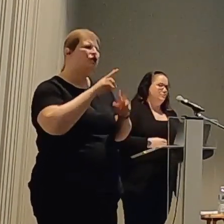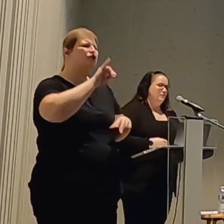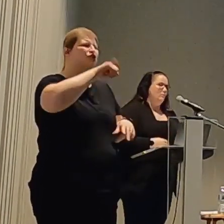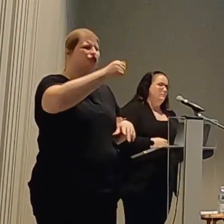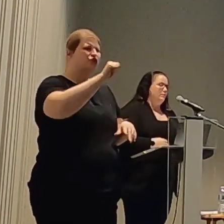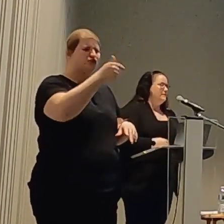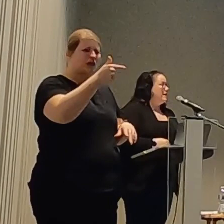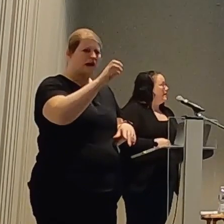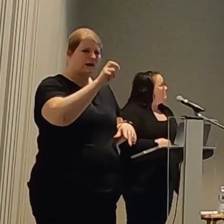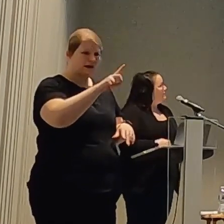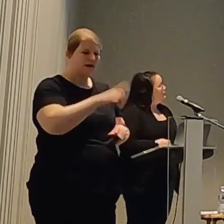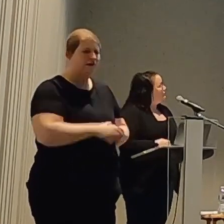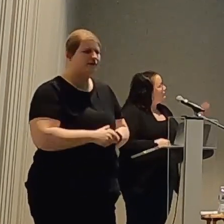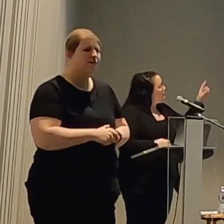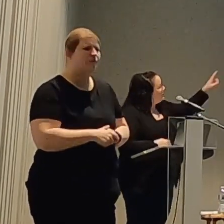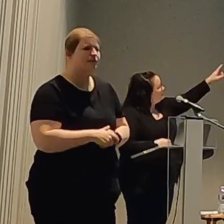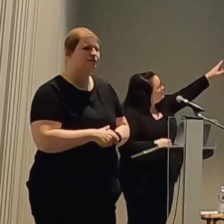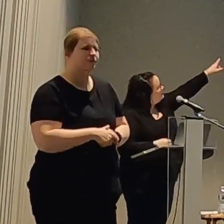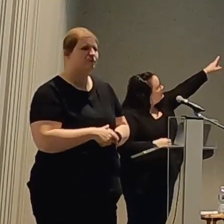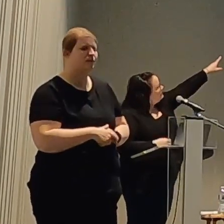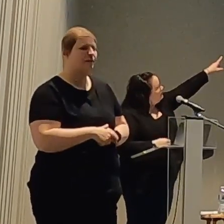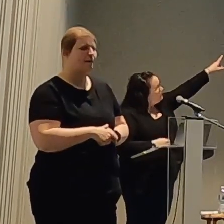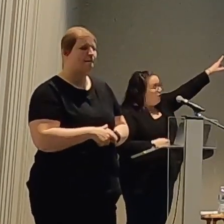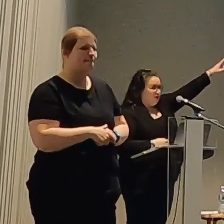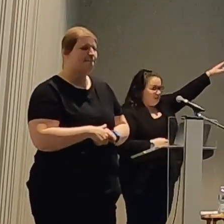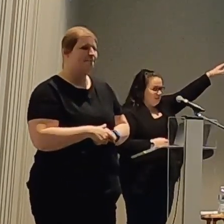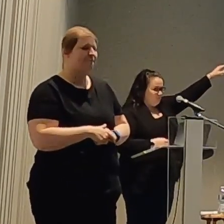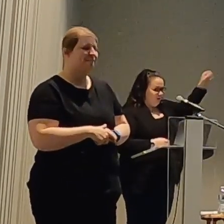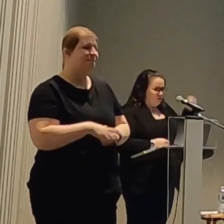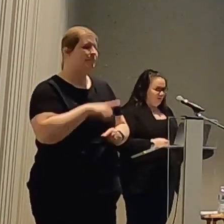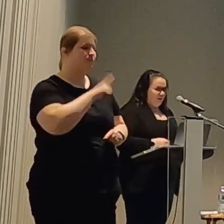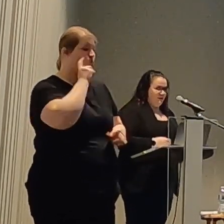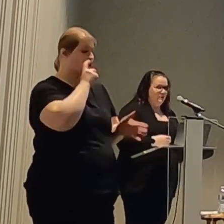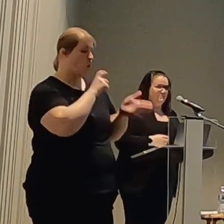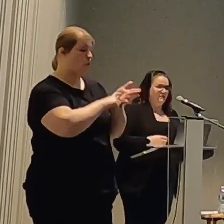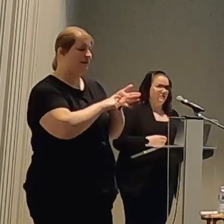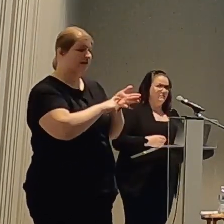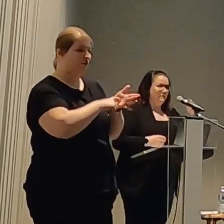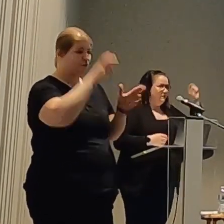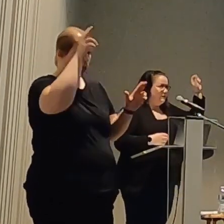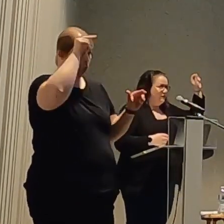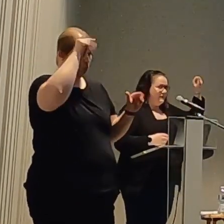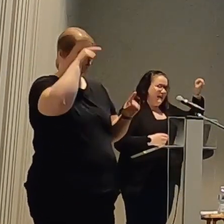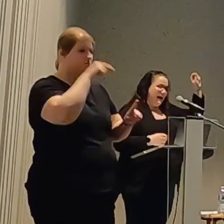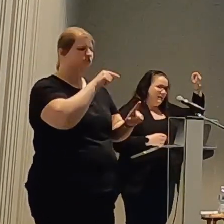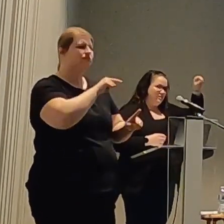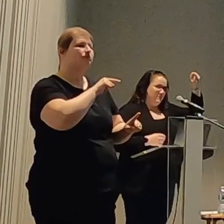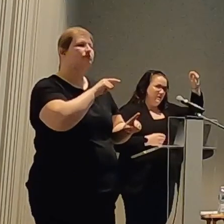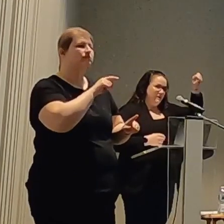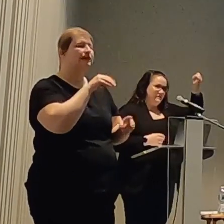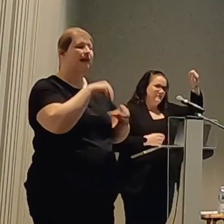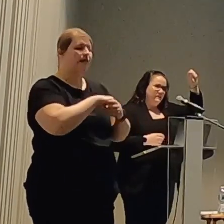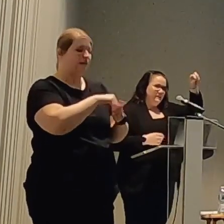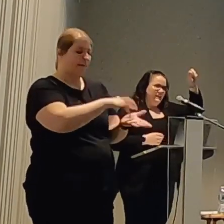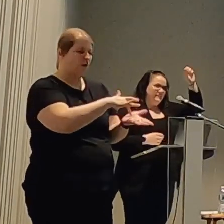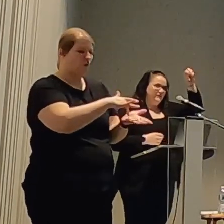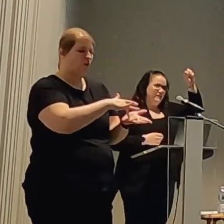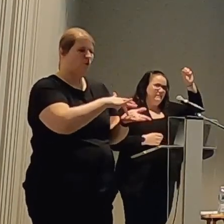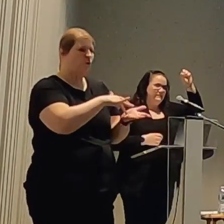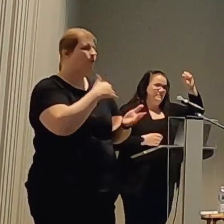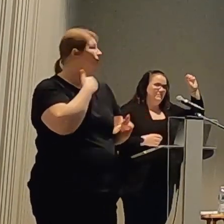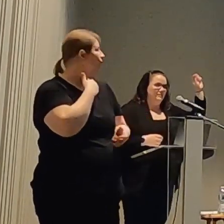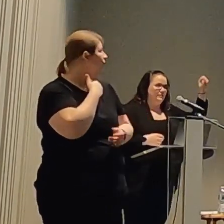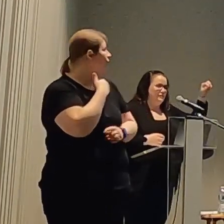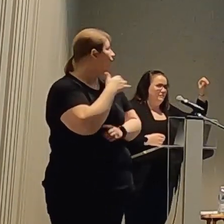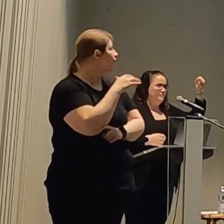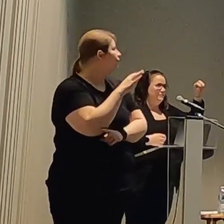Referencing newsprint one more time, if you notice the horse, especially in the middle, there are these hash marks. It's